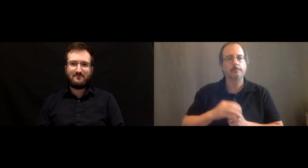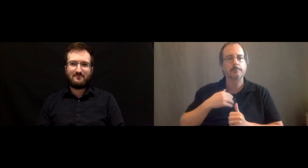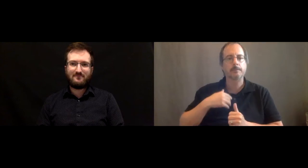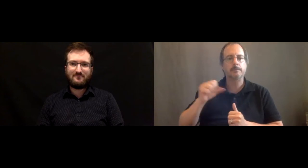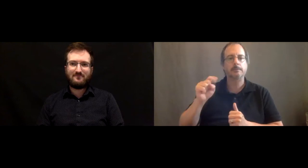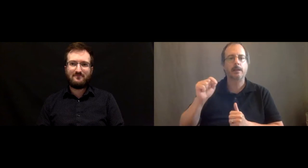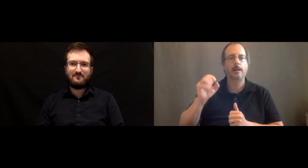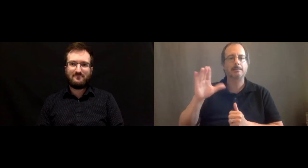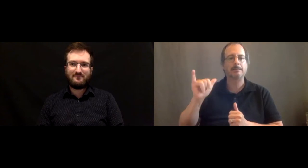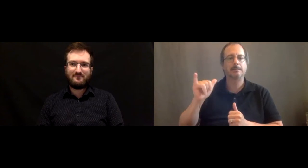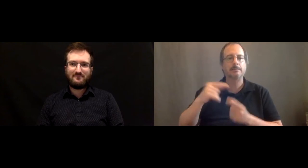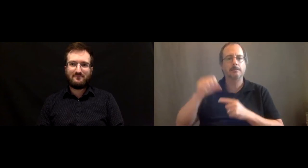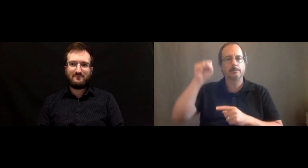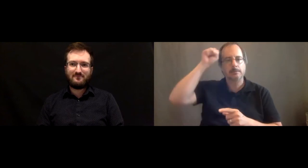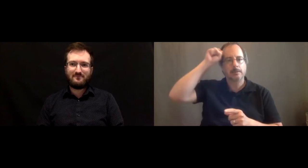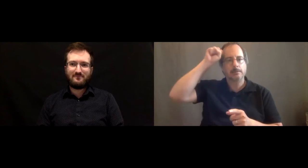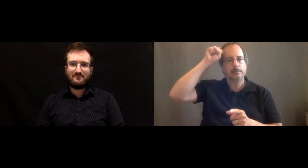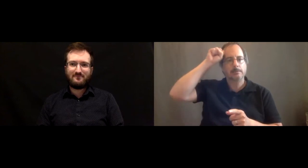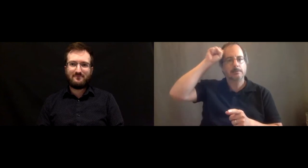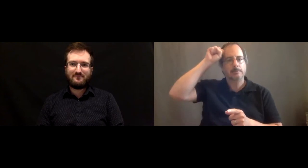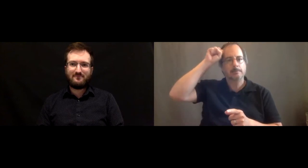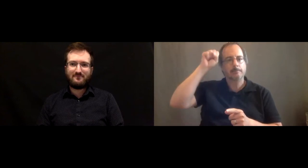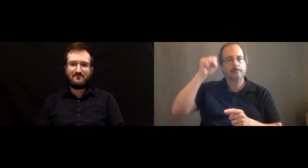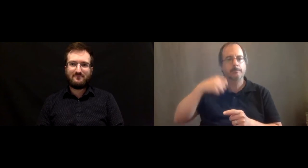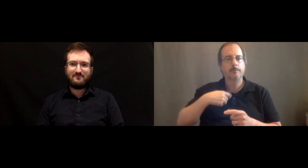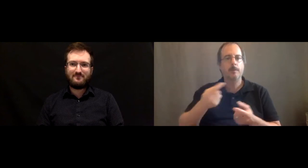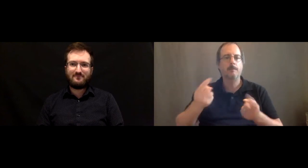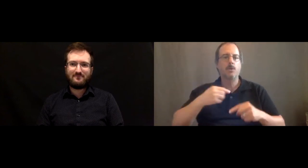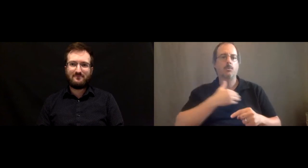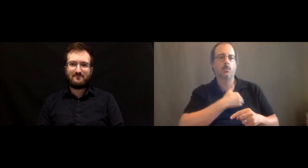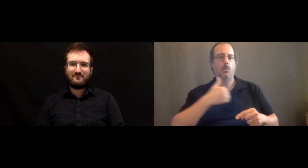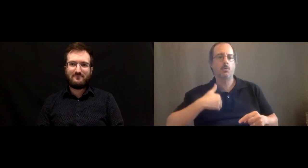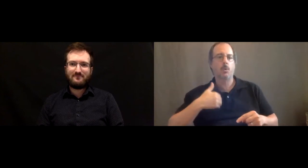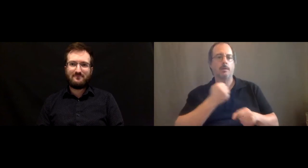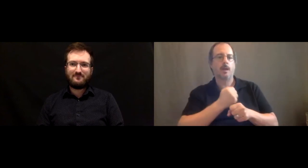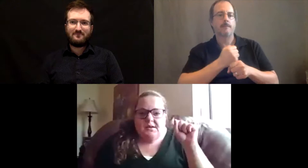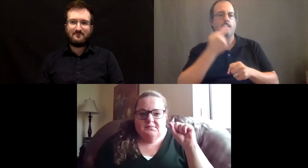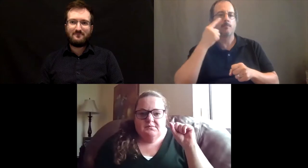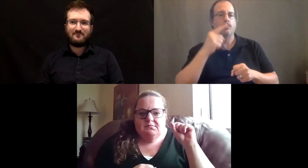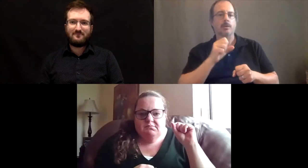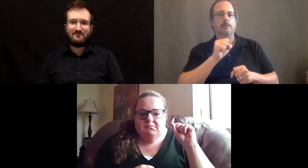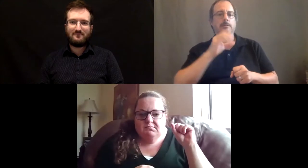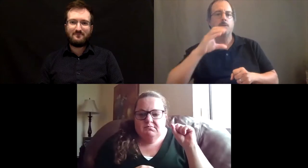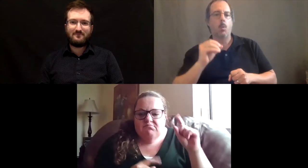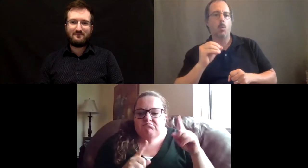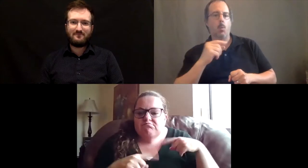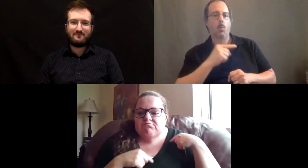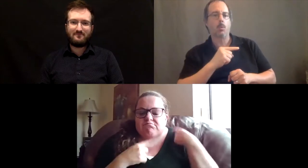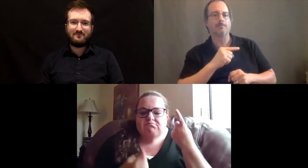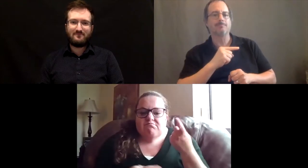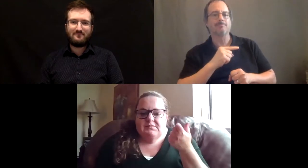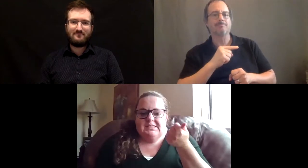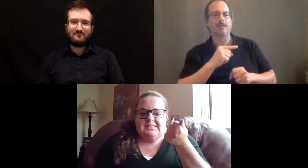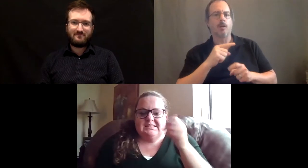My name is Stacey. This is my sign name and I'm from Toronto. I work at